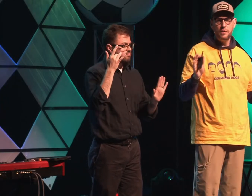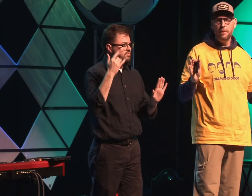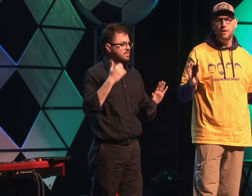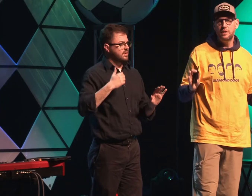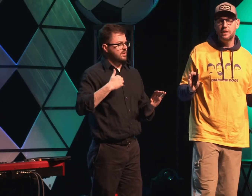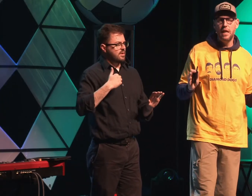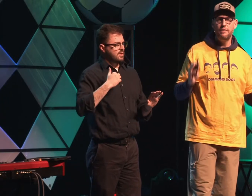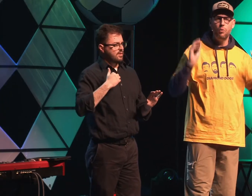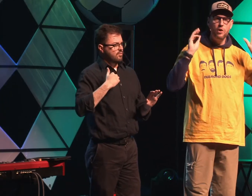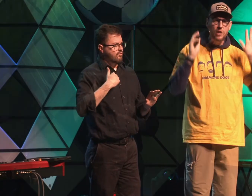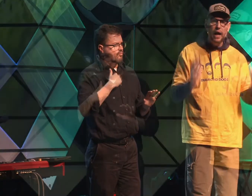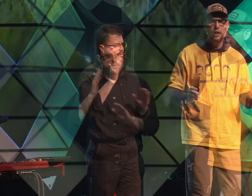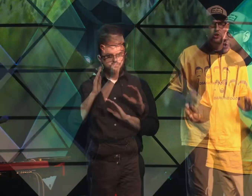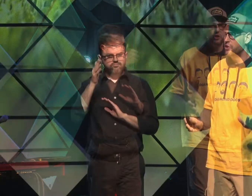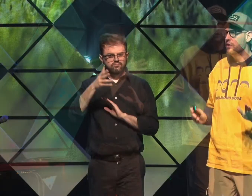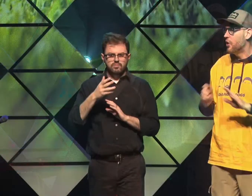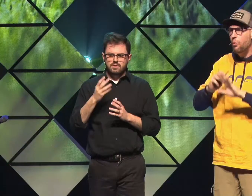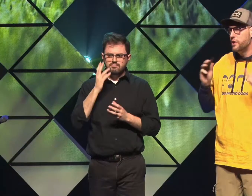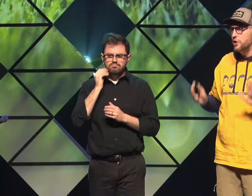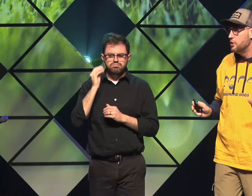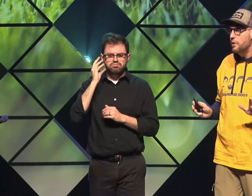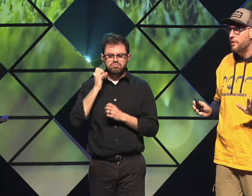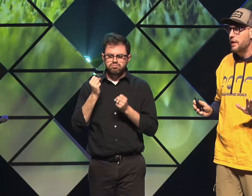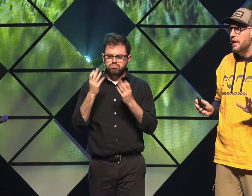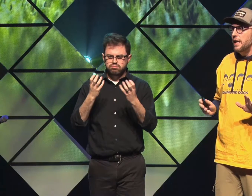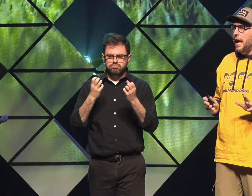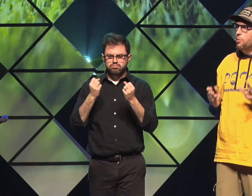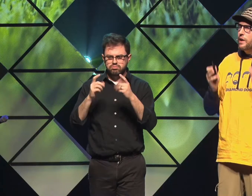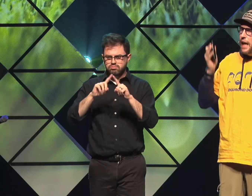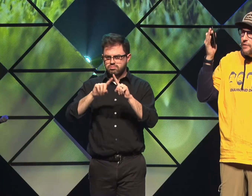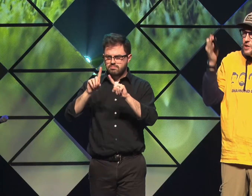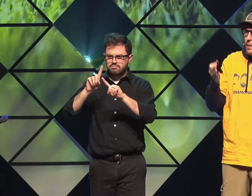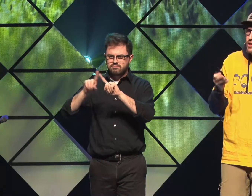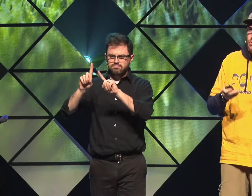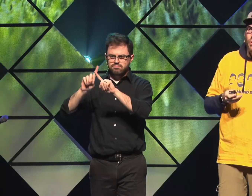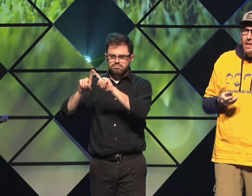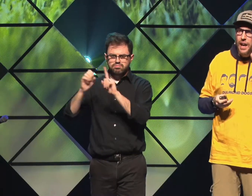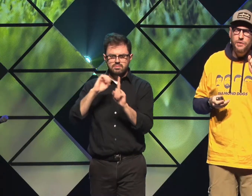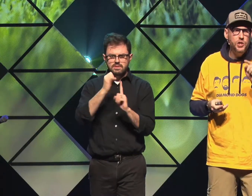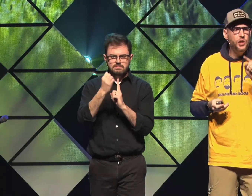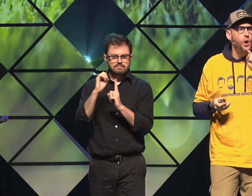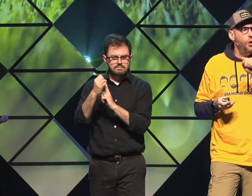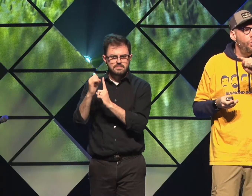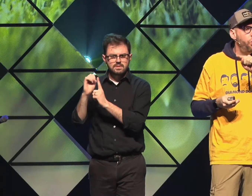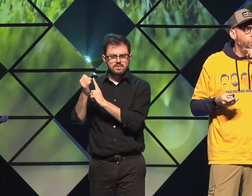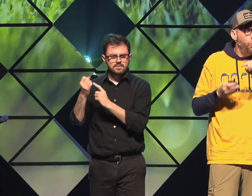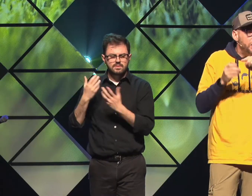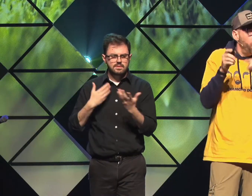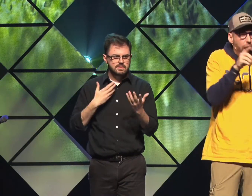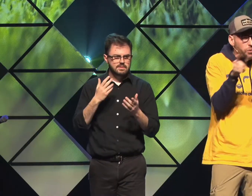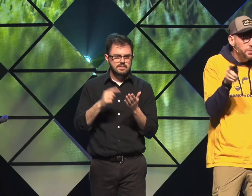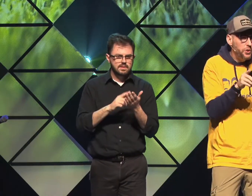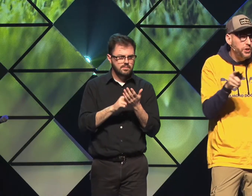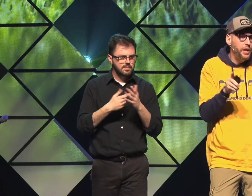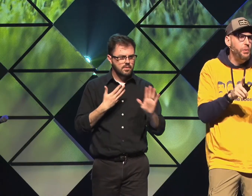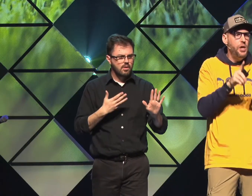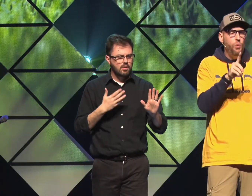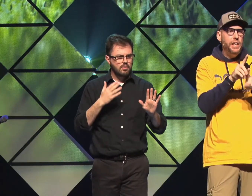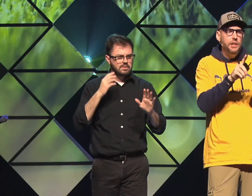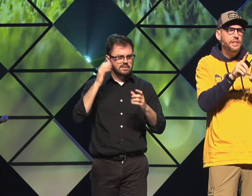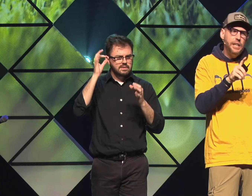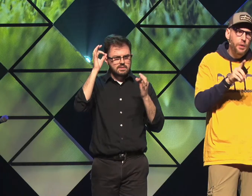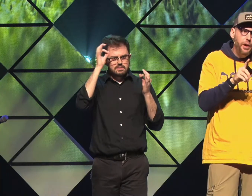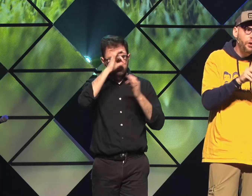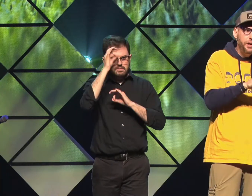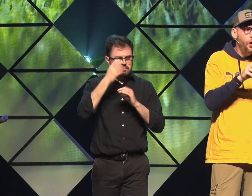multitude of experiences in life that we're not going to know what to do with. And we're going to have experiences where we're not even sure which way we're supposed to go. Like we know